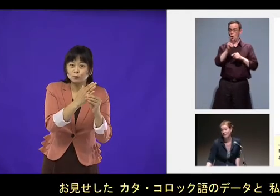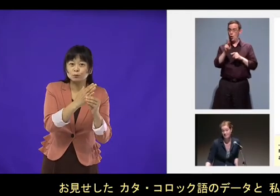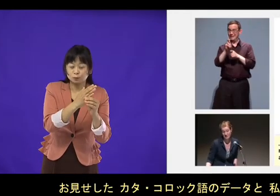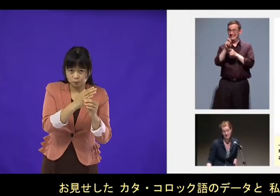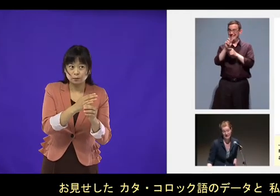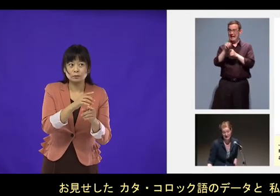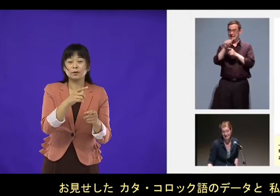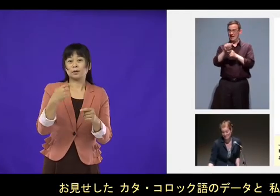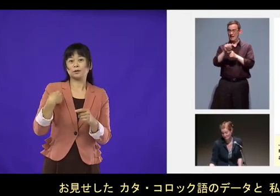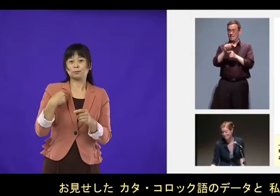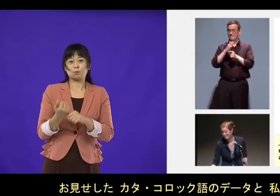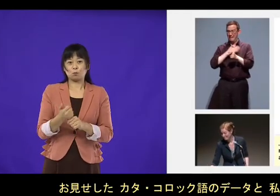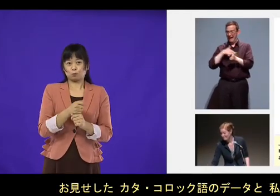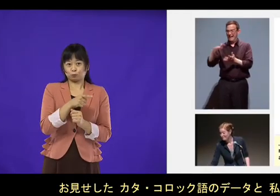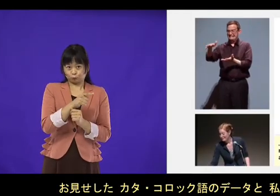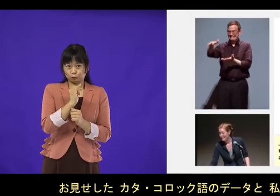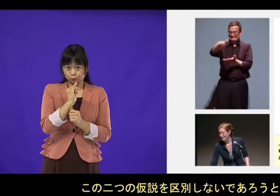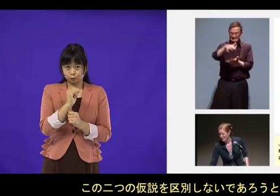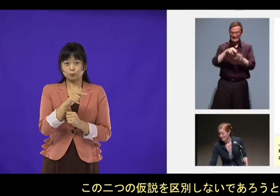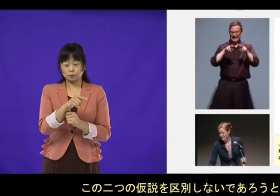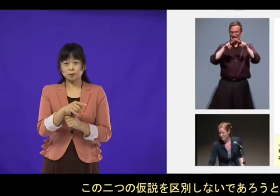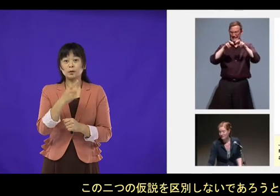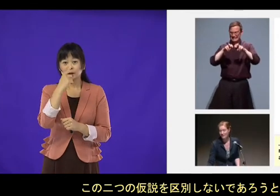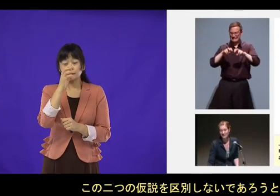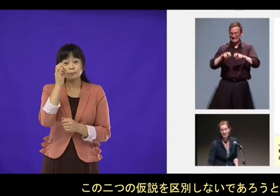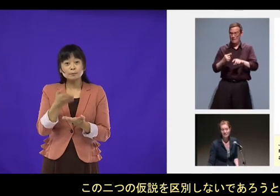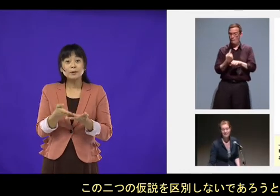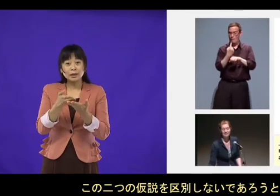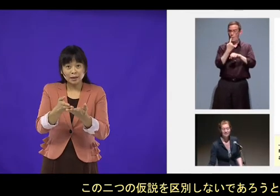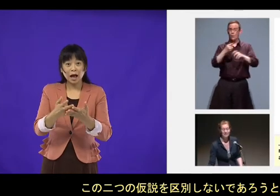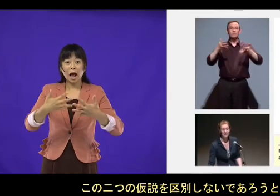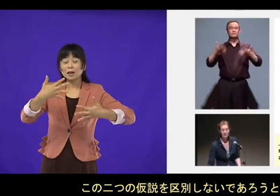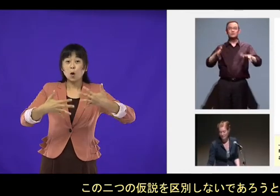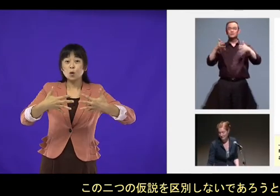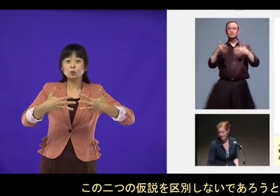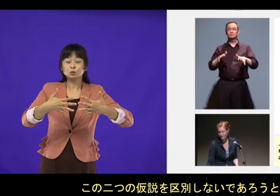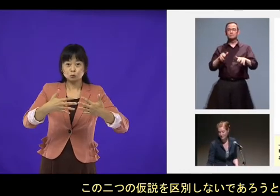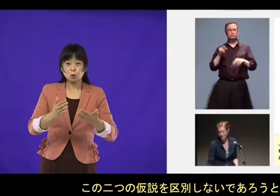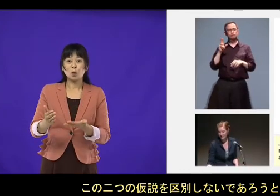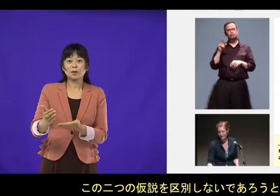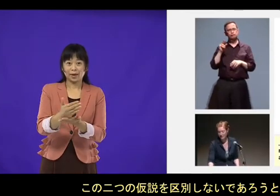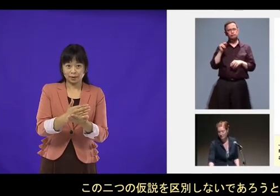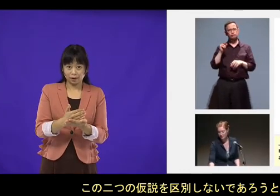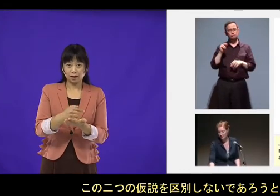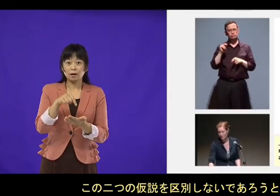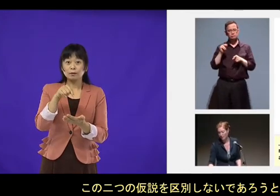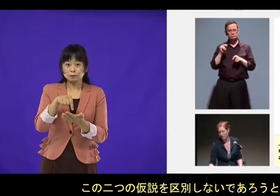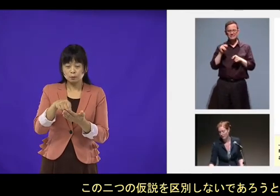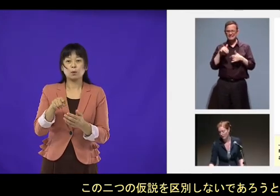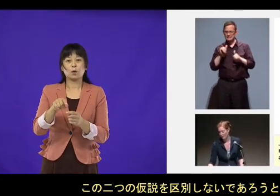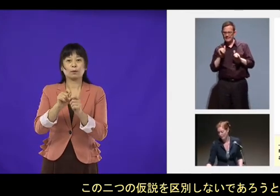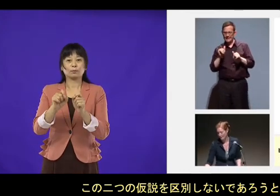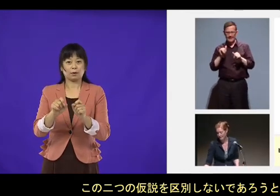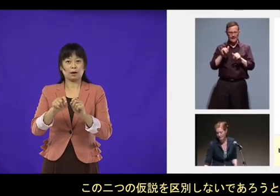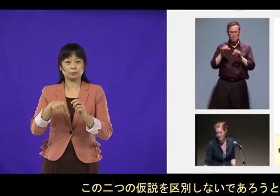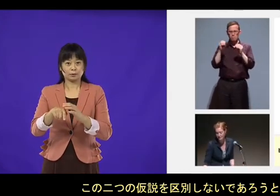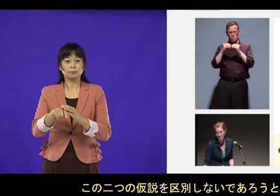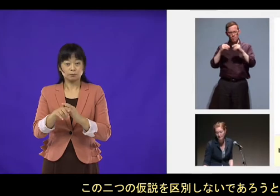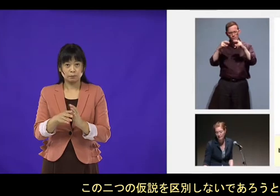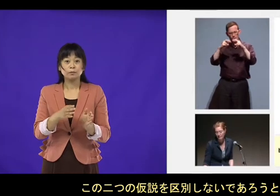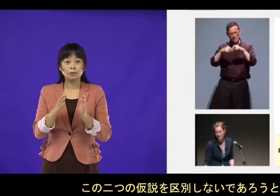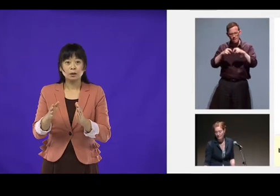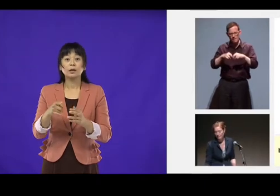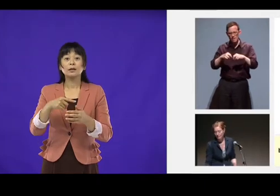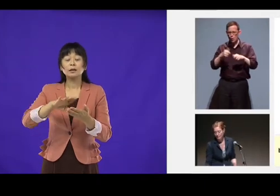the analysis of my data that I've shown may not be, distinguished between these 2